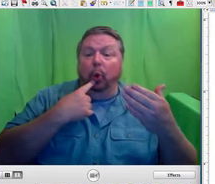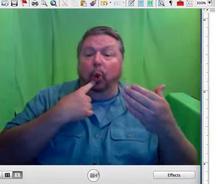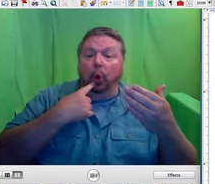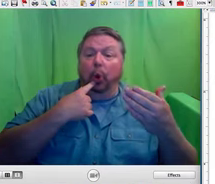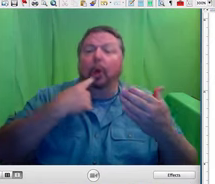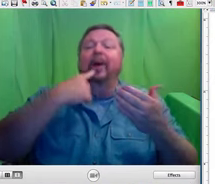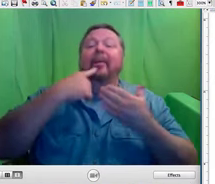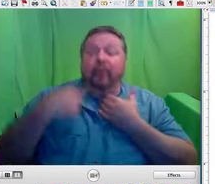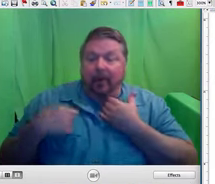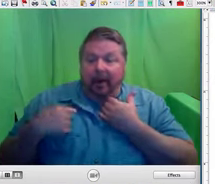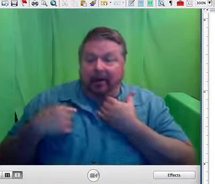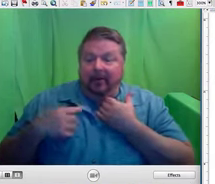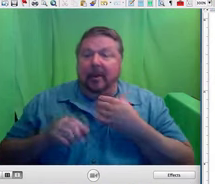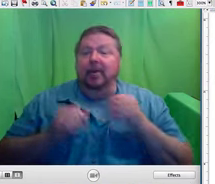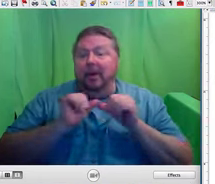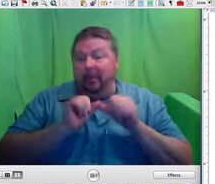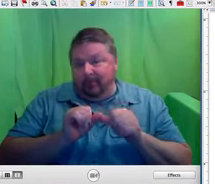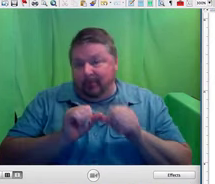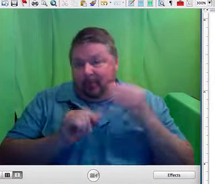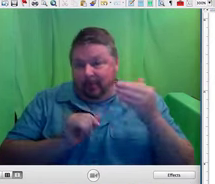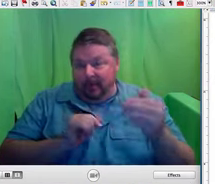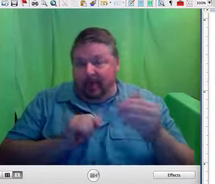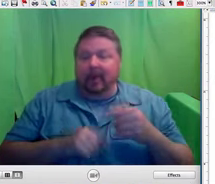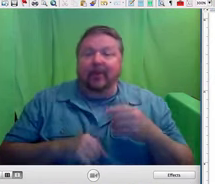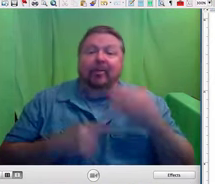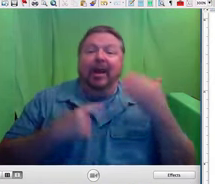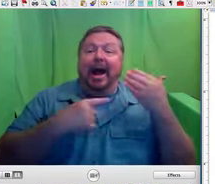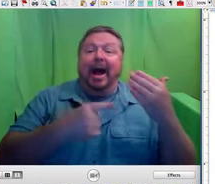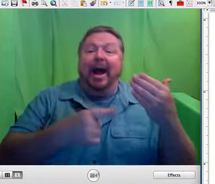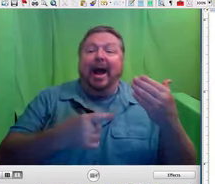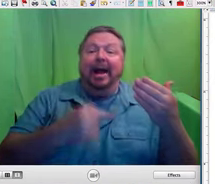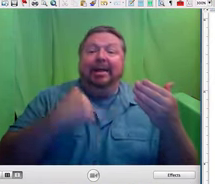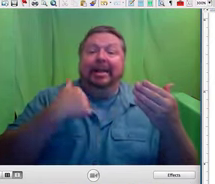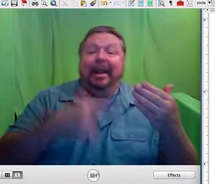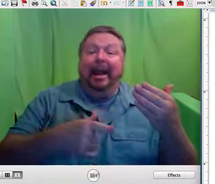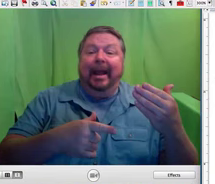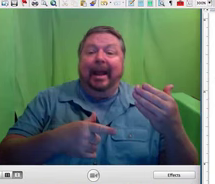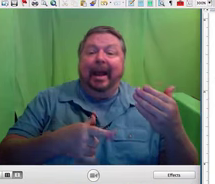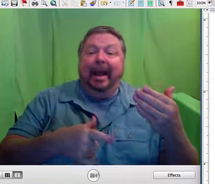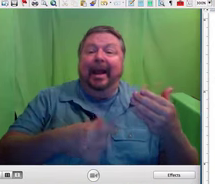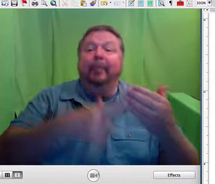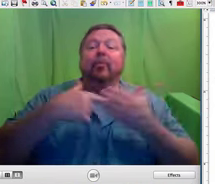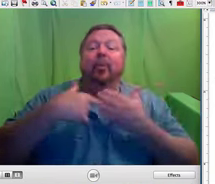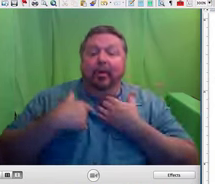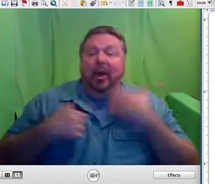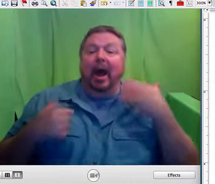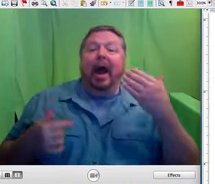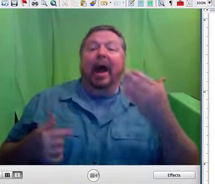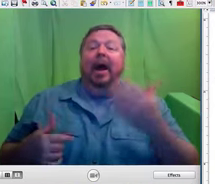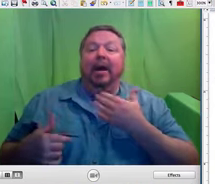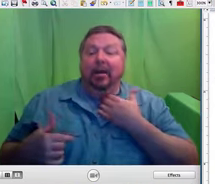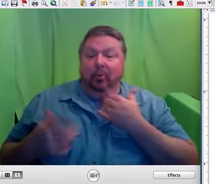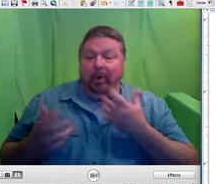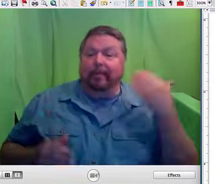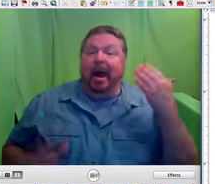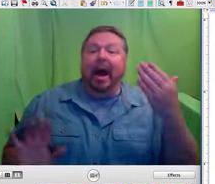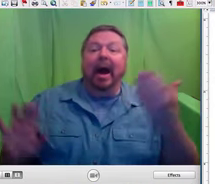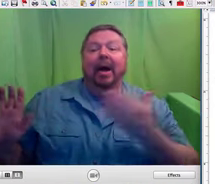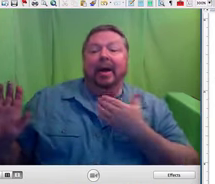for a while before I hit this, then it would come forward. If I have an ah, sustained ah, before I come here, I